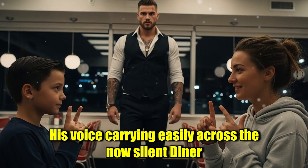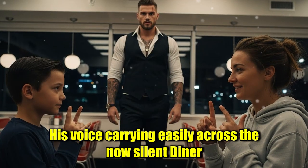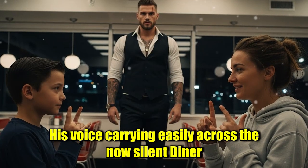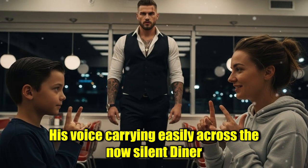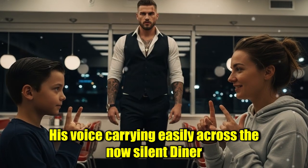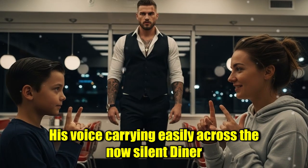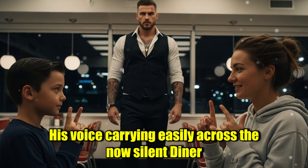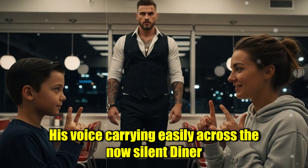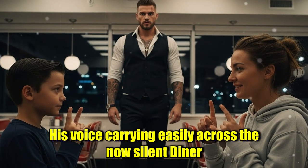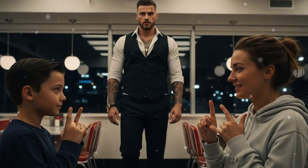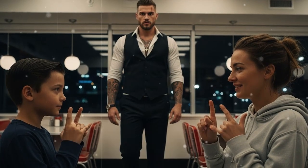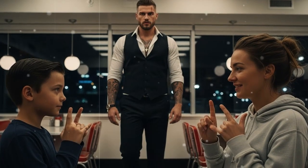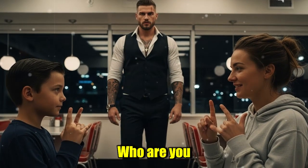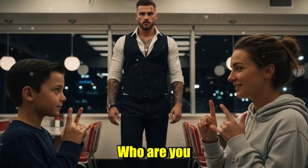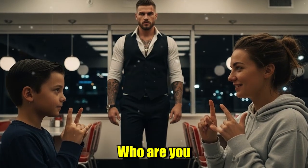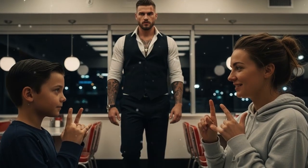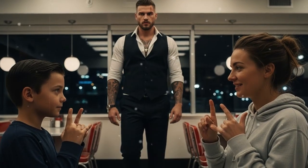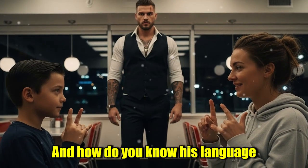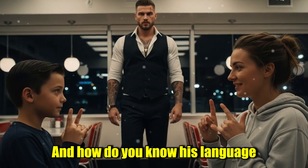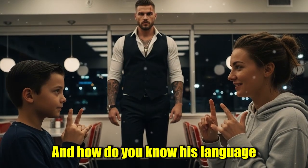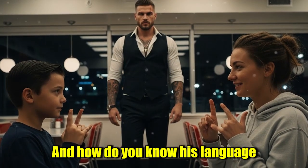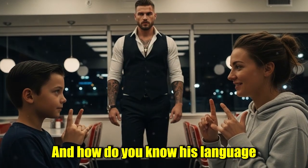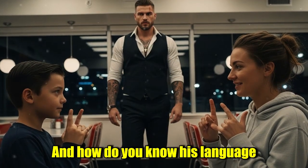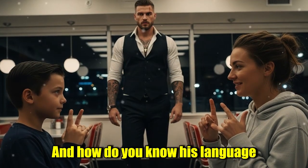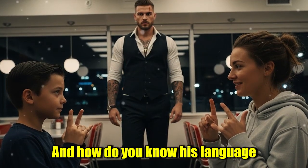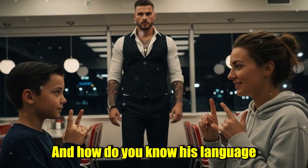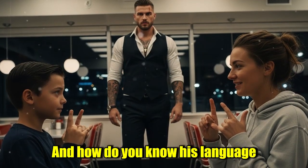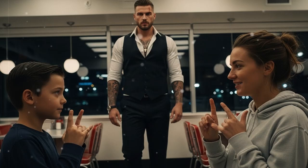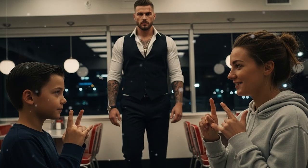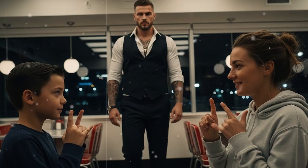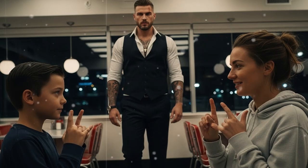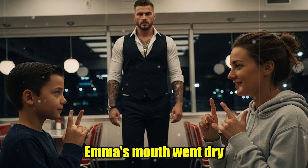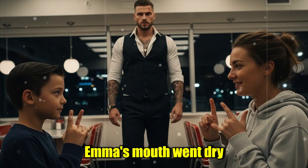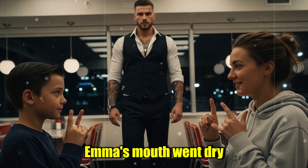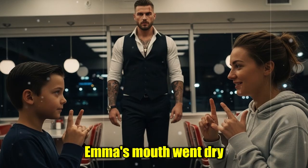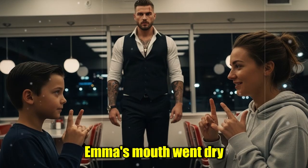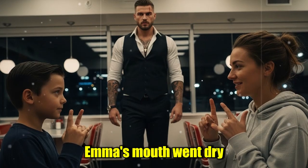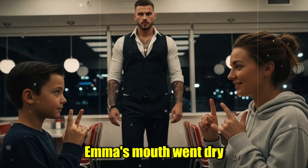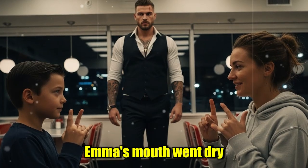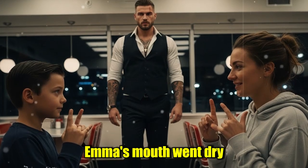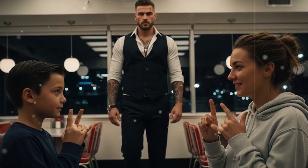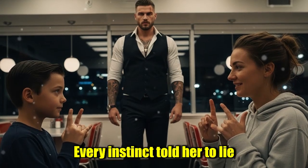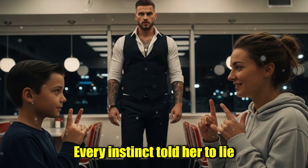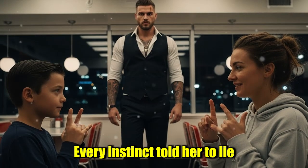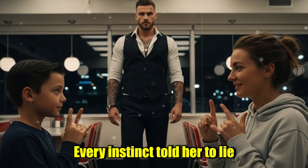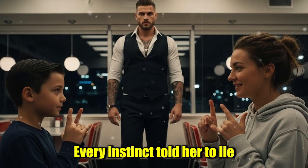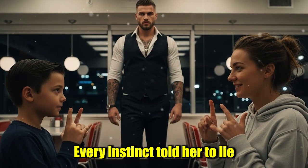across the now-silent diner. "Who are you? And how do you know his language?" Emma's mouth went dry. Every instinct